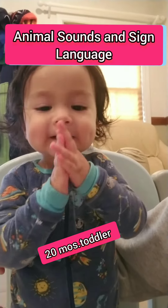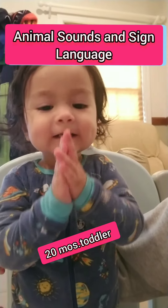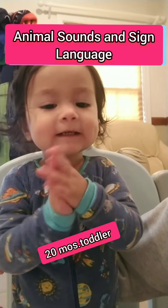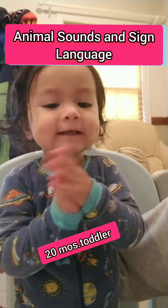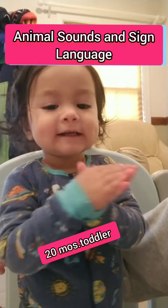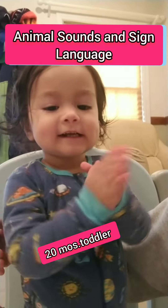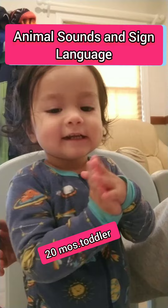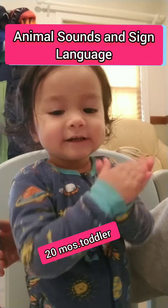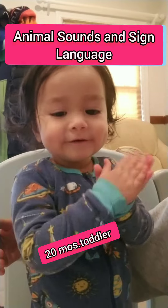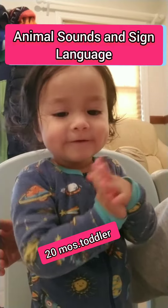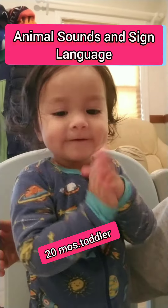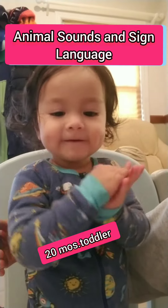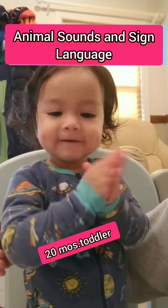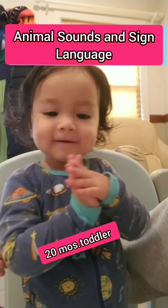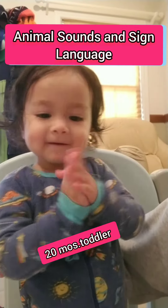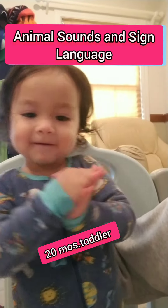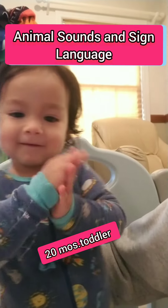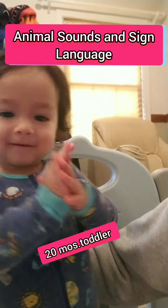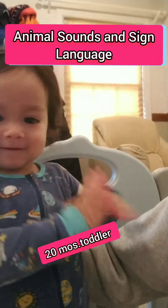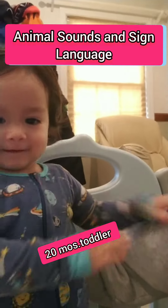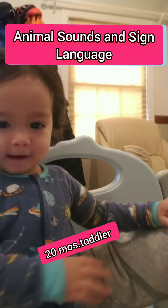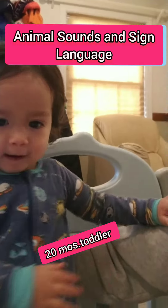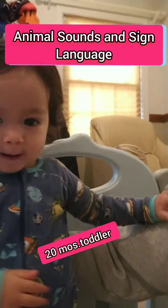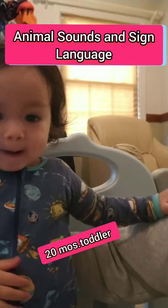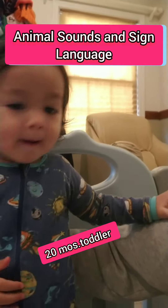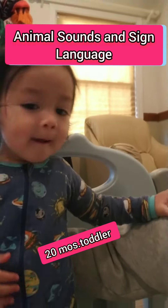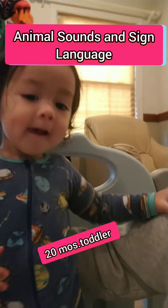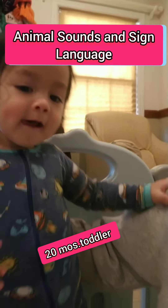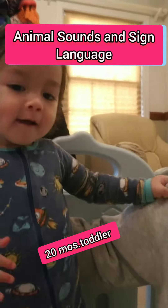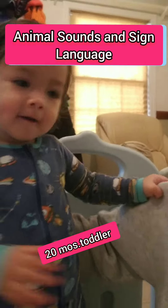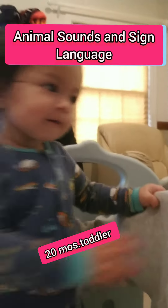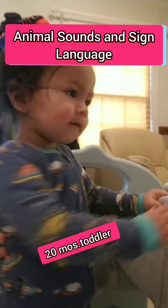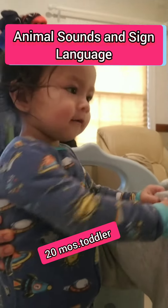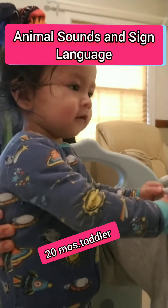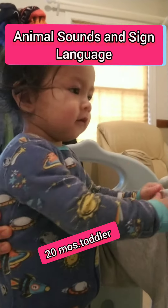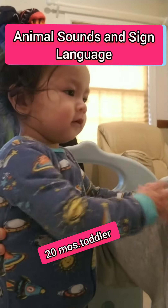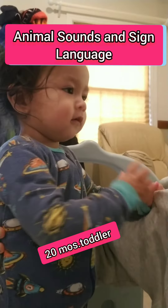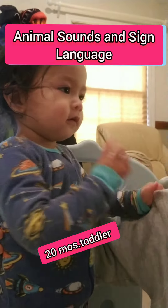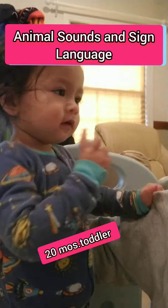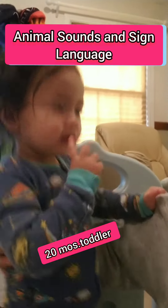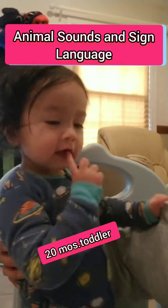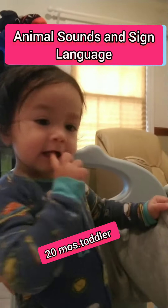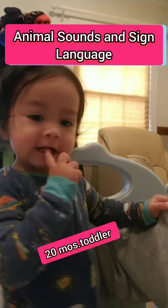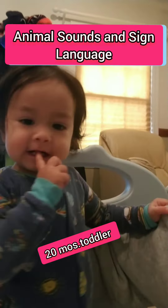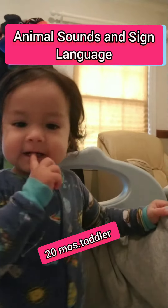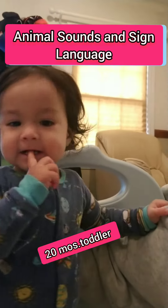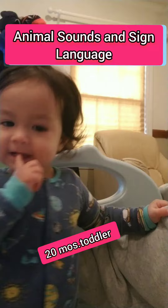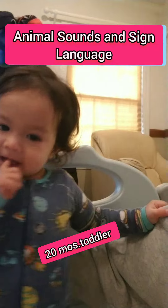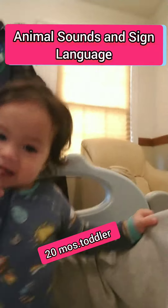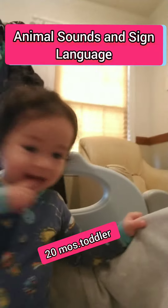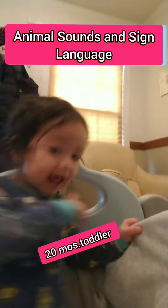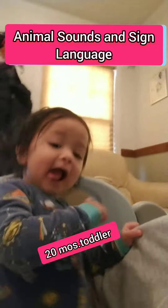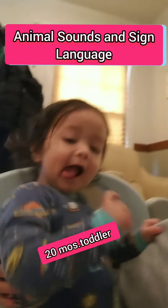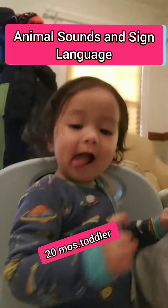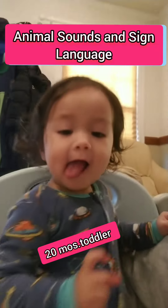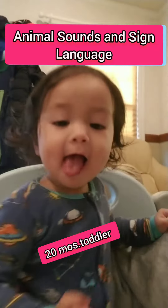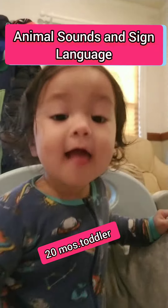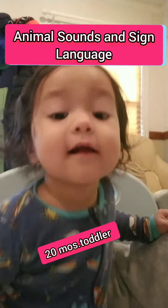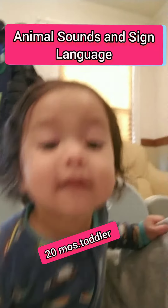change man okay how about how about change okay okay how about eat